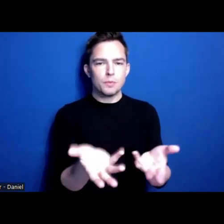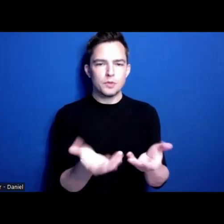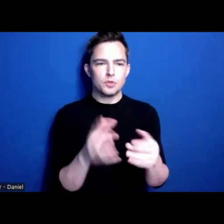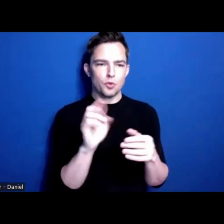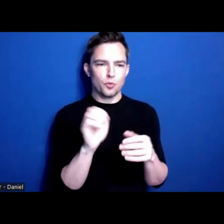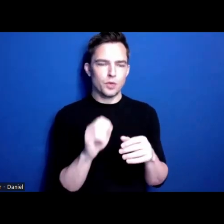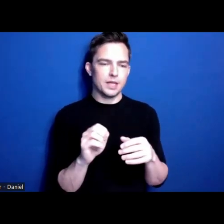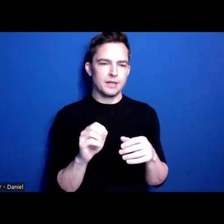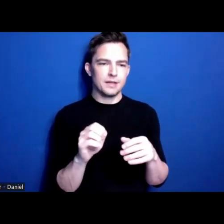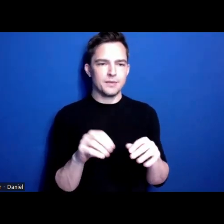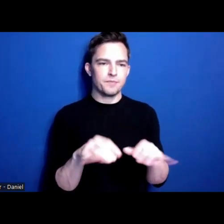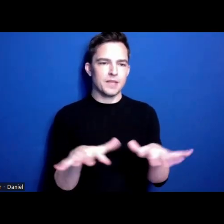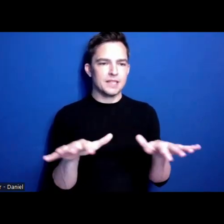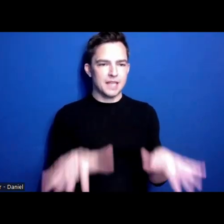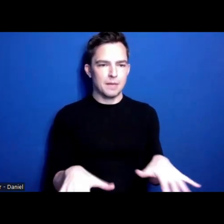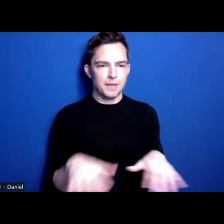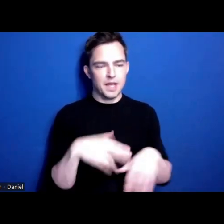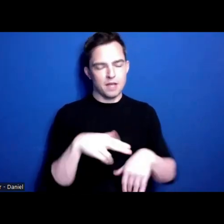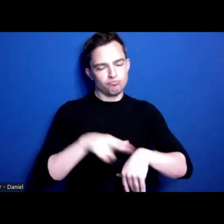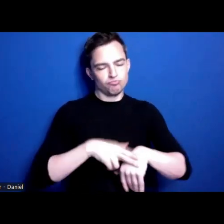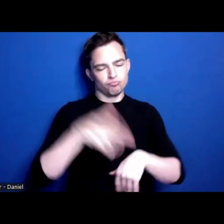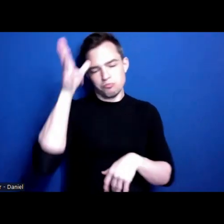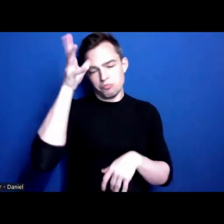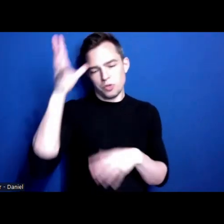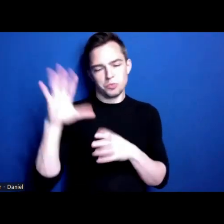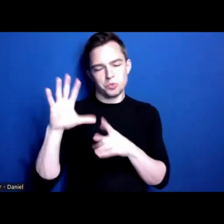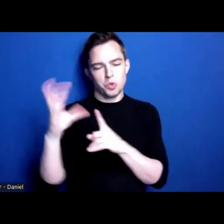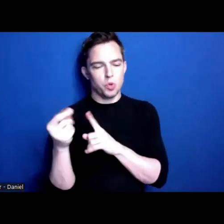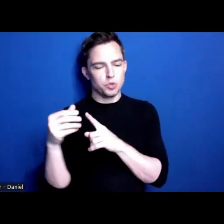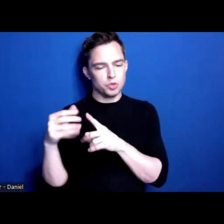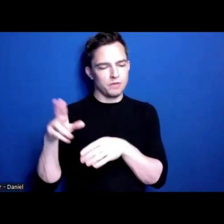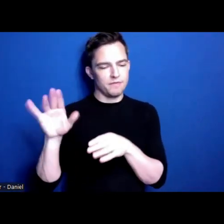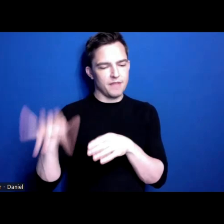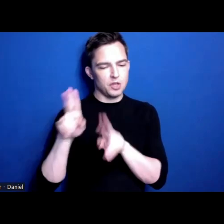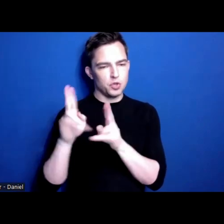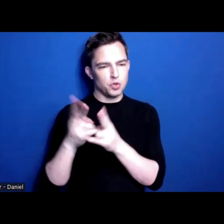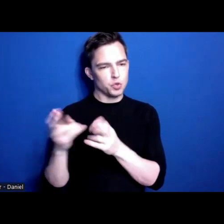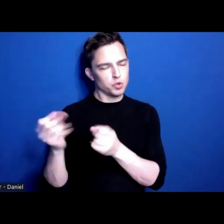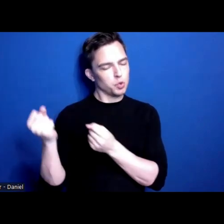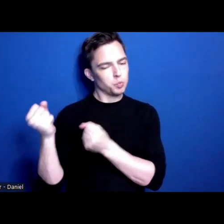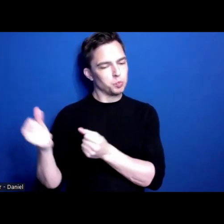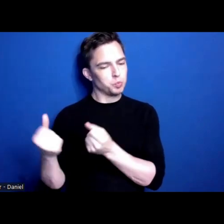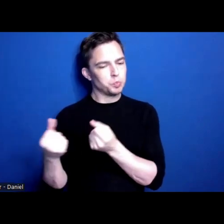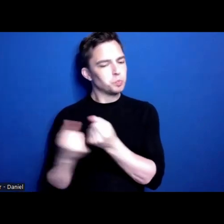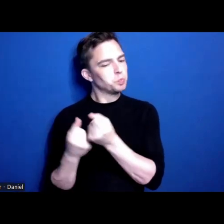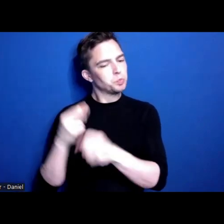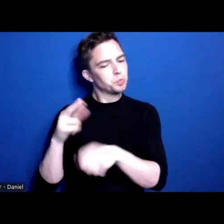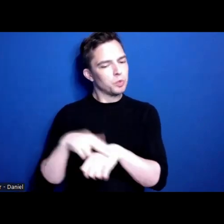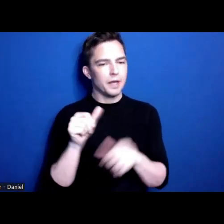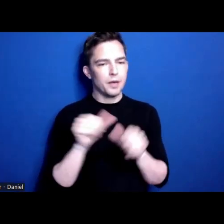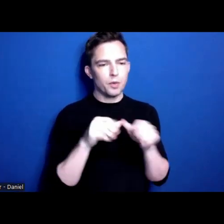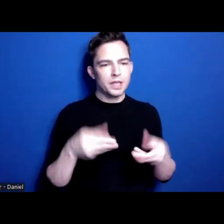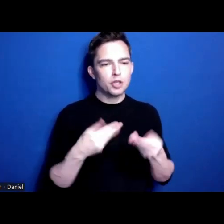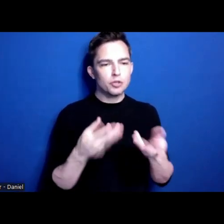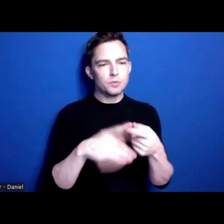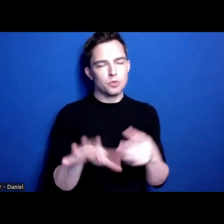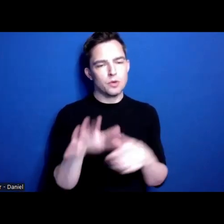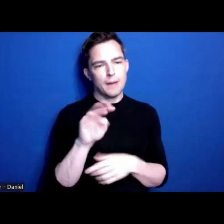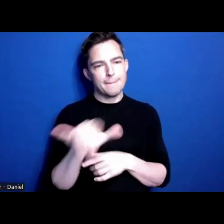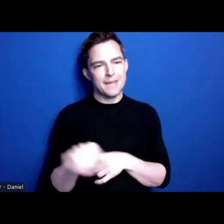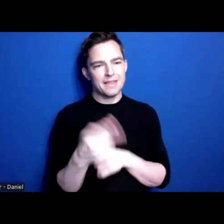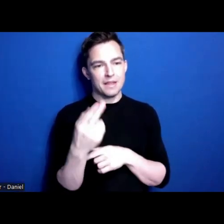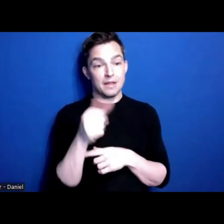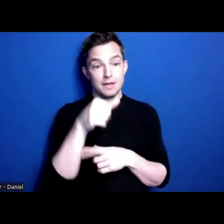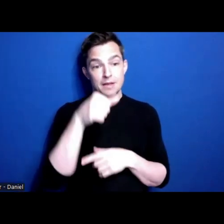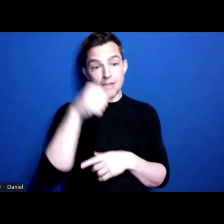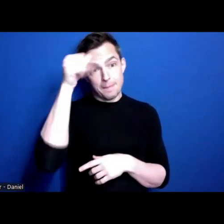and normalization of the patriarchal culture of the union. It would have contributed to a myth that male leadership was the